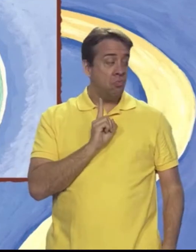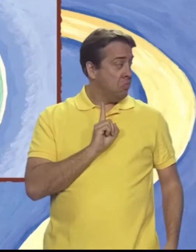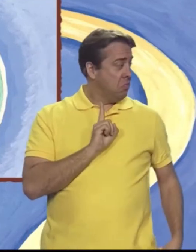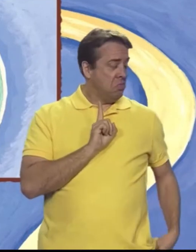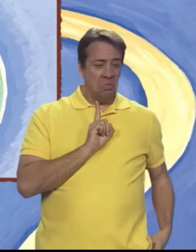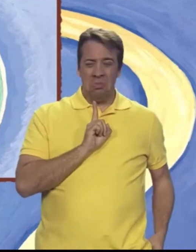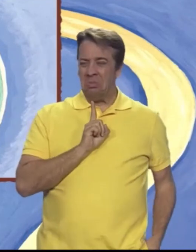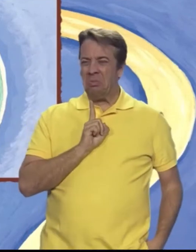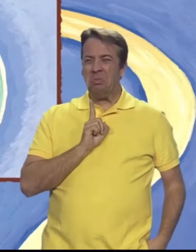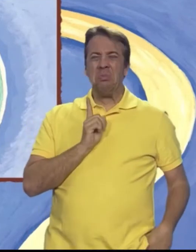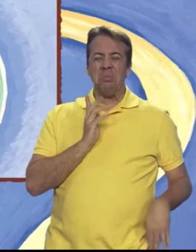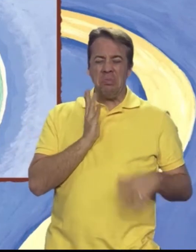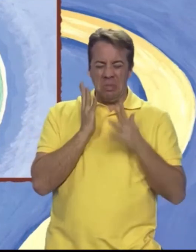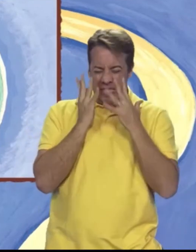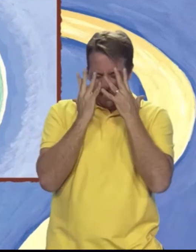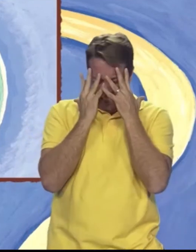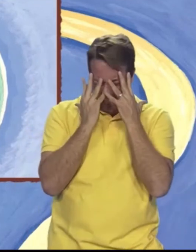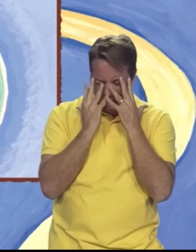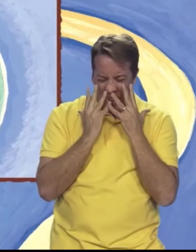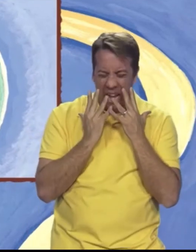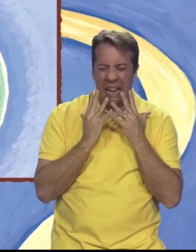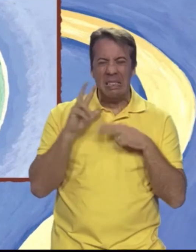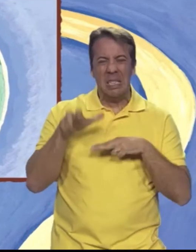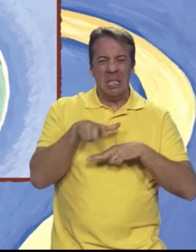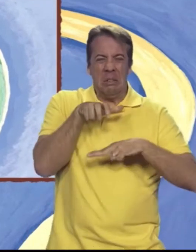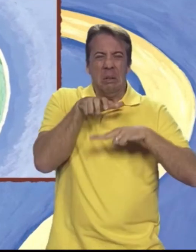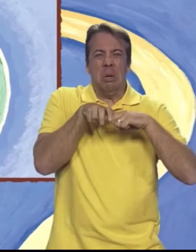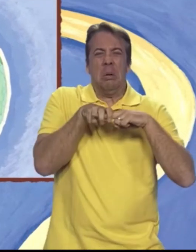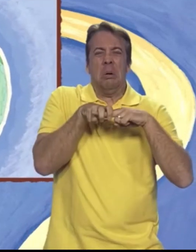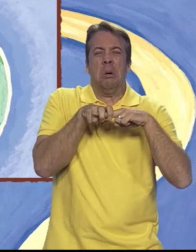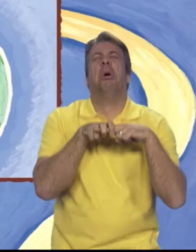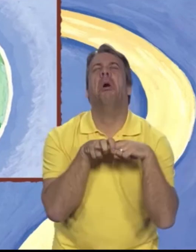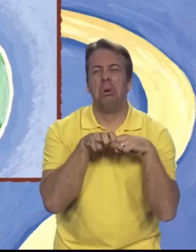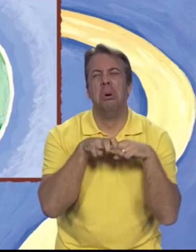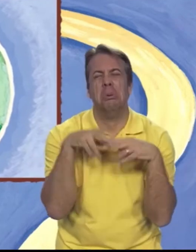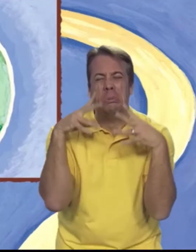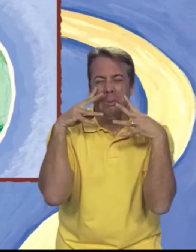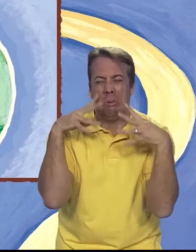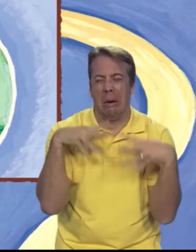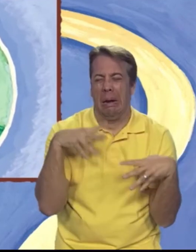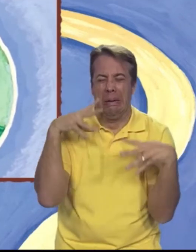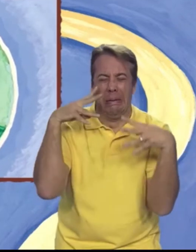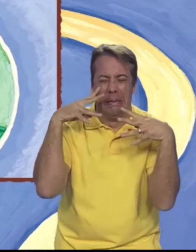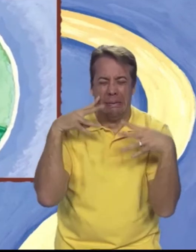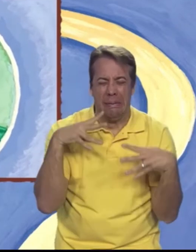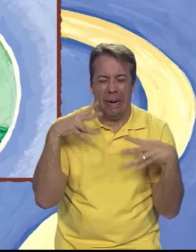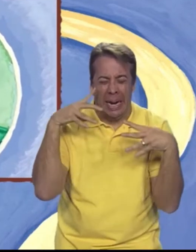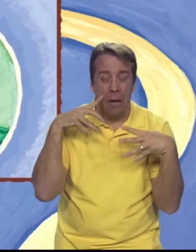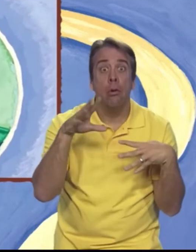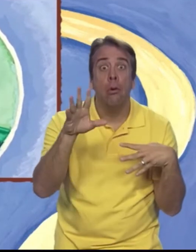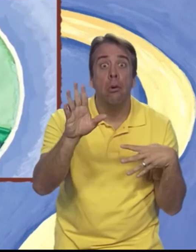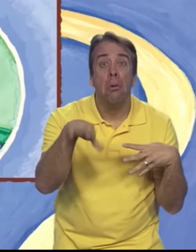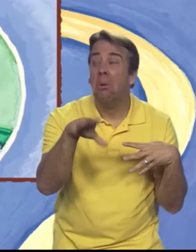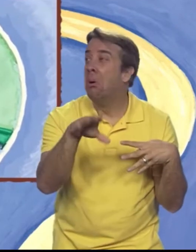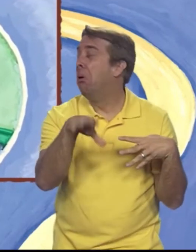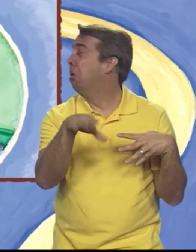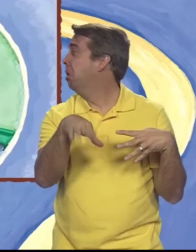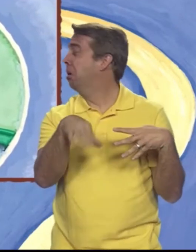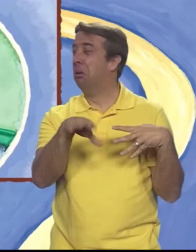She sat down and started to cry. I would so love to go to a ball